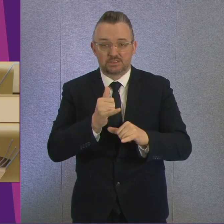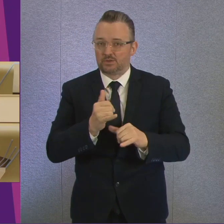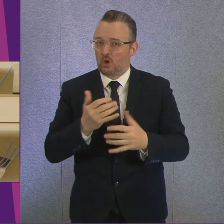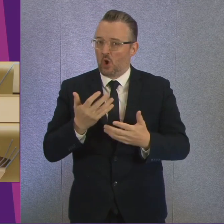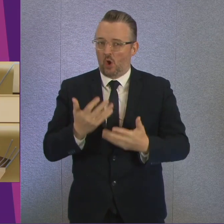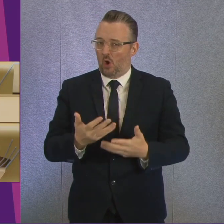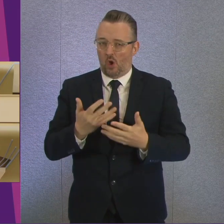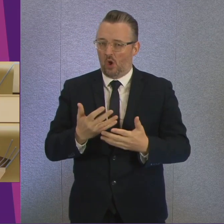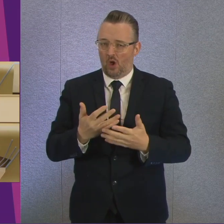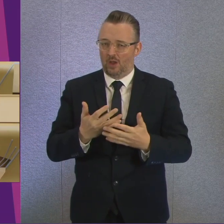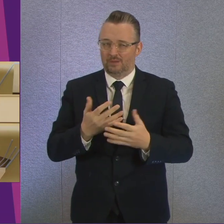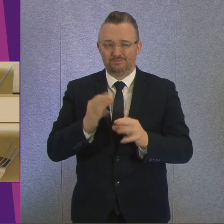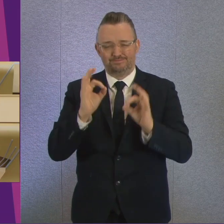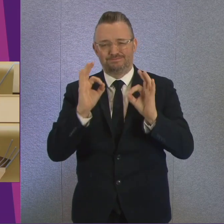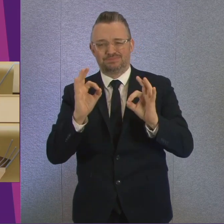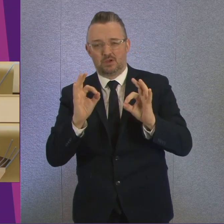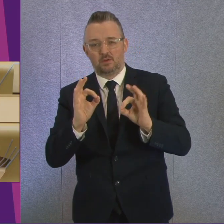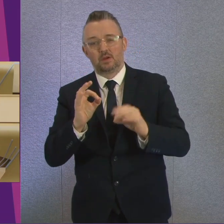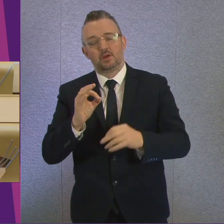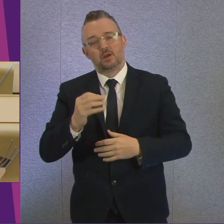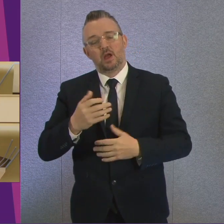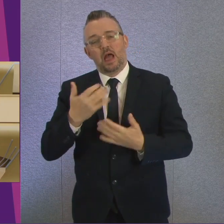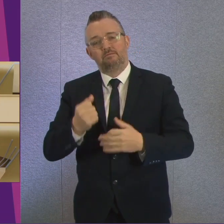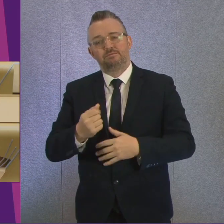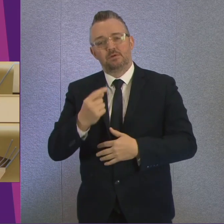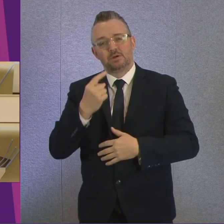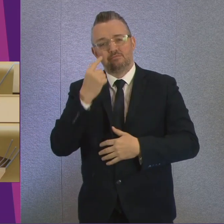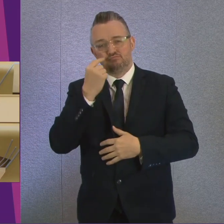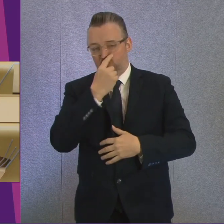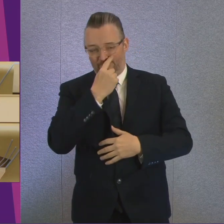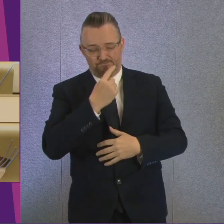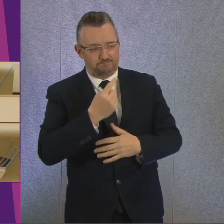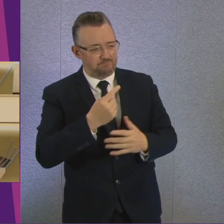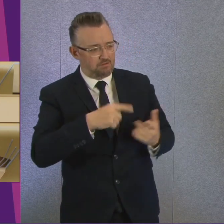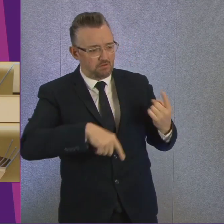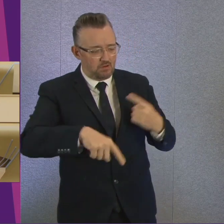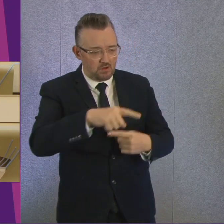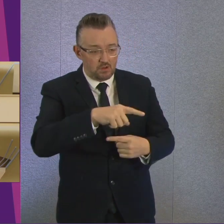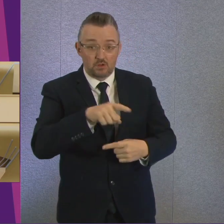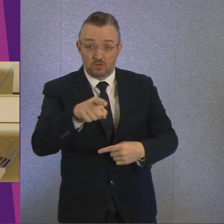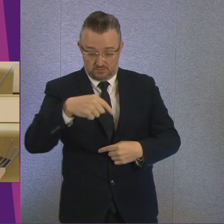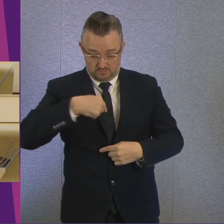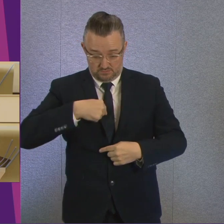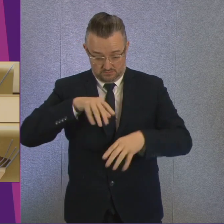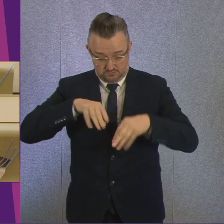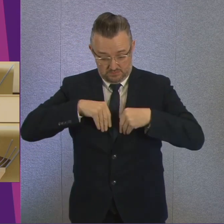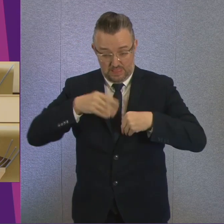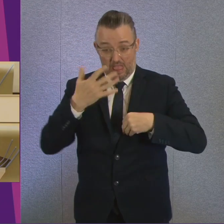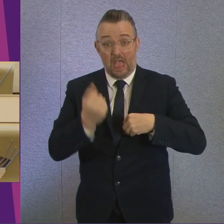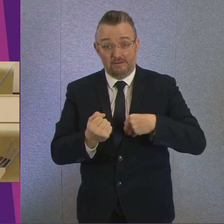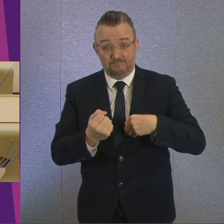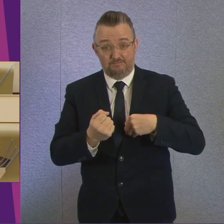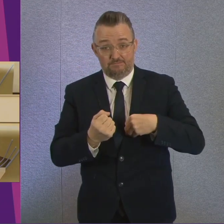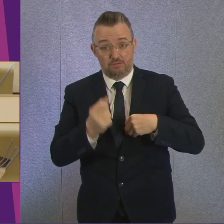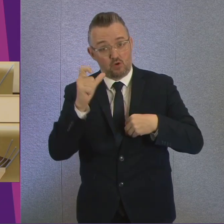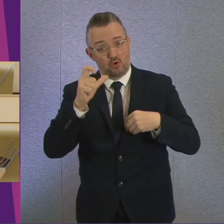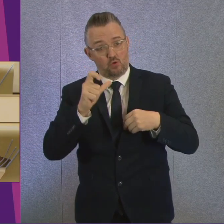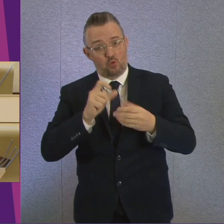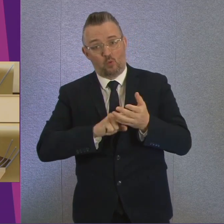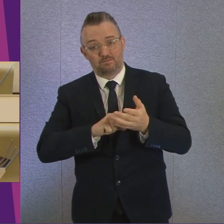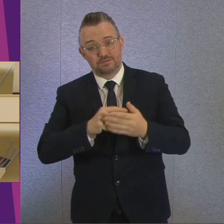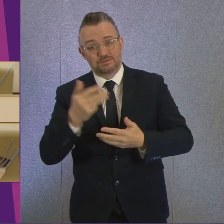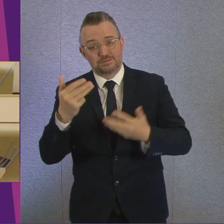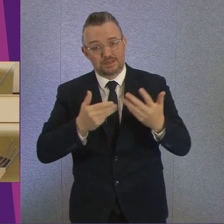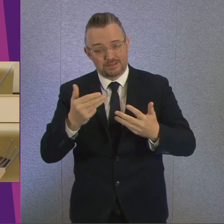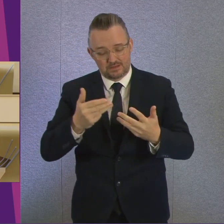evidence that indicates that it's not clear that if you have COVID-19, whether to the degree to which you